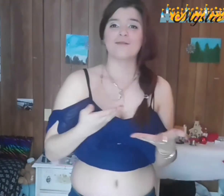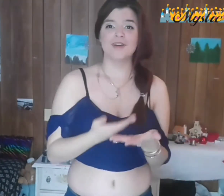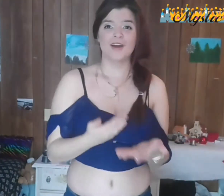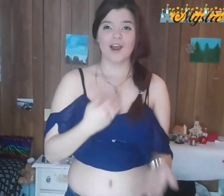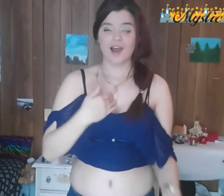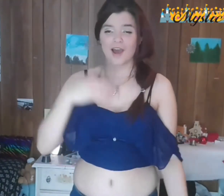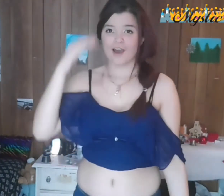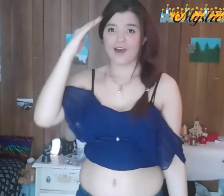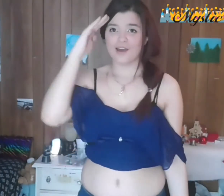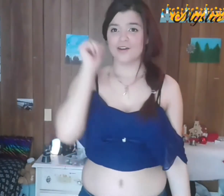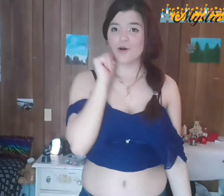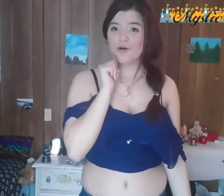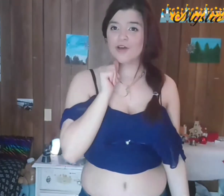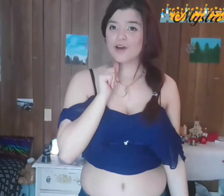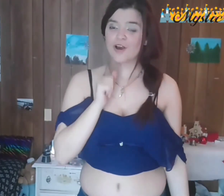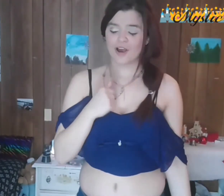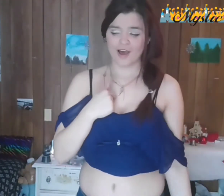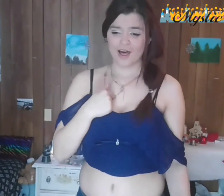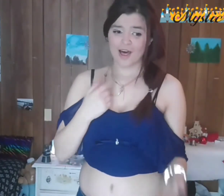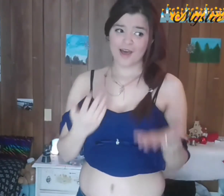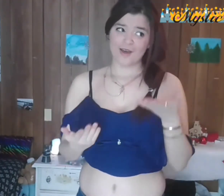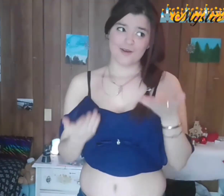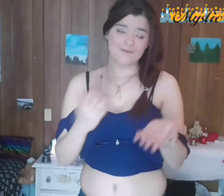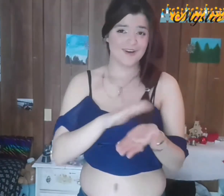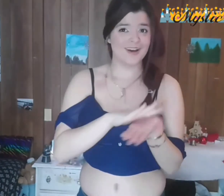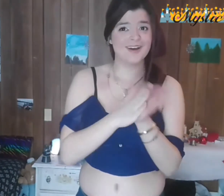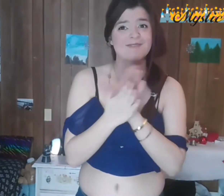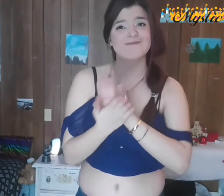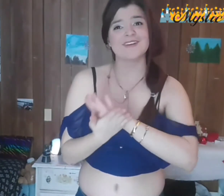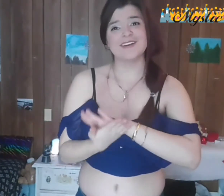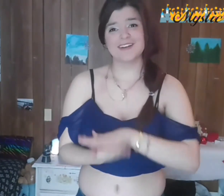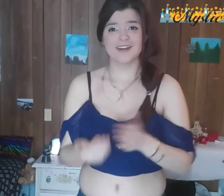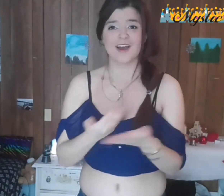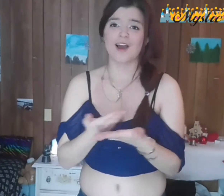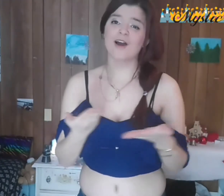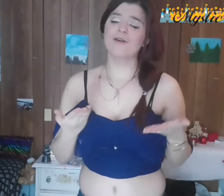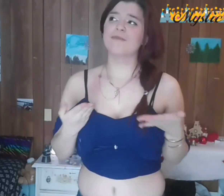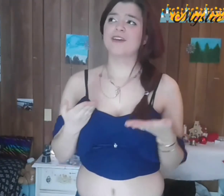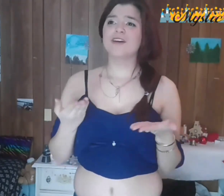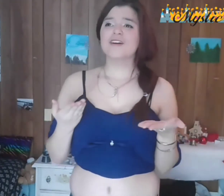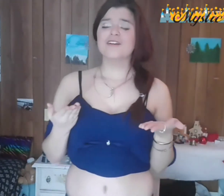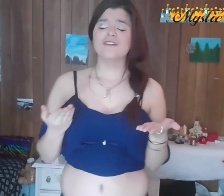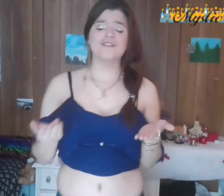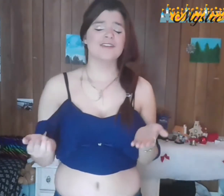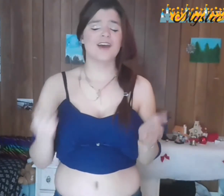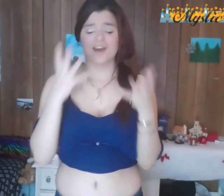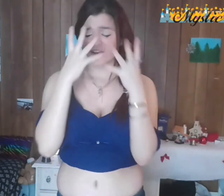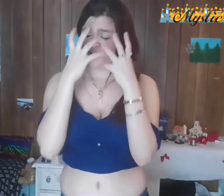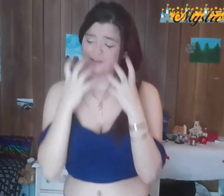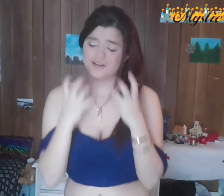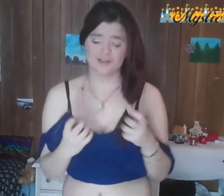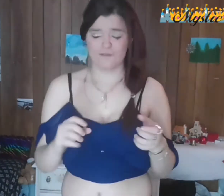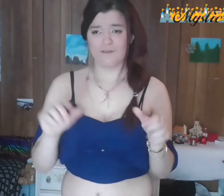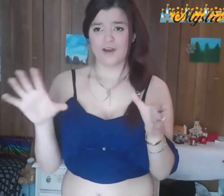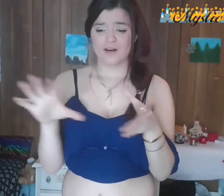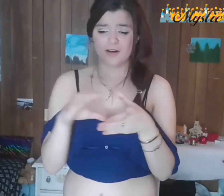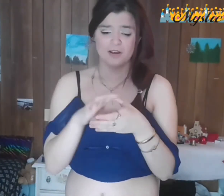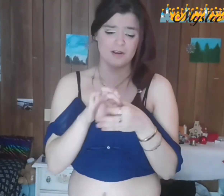here? I know the girl I might become here. Sad and confined